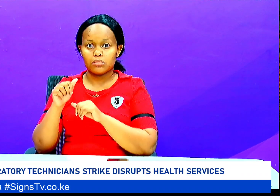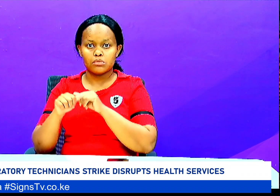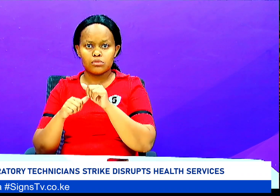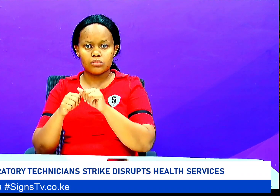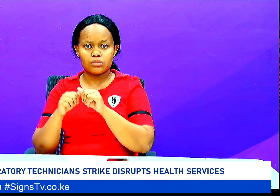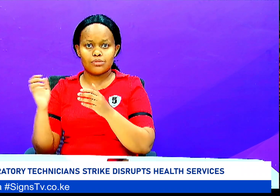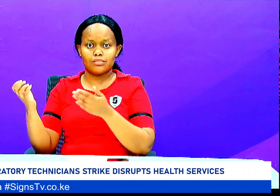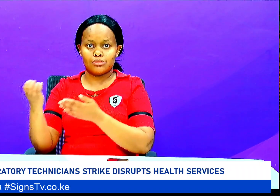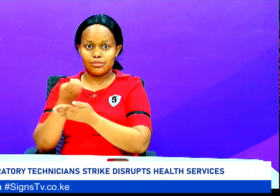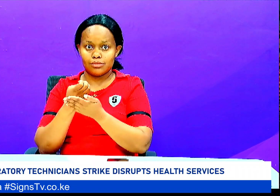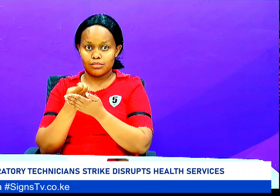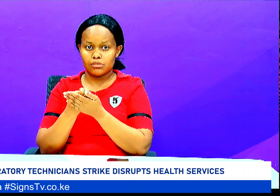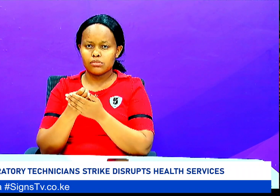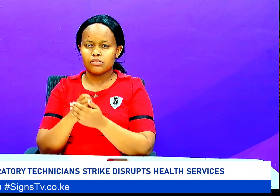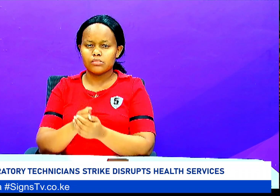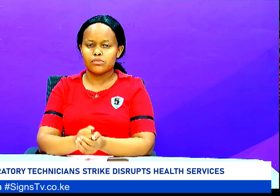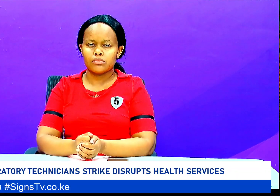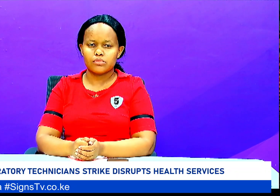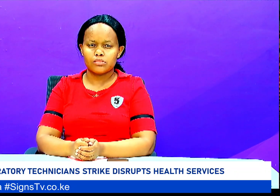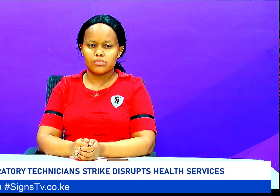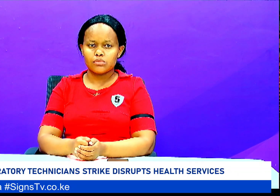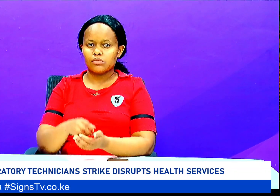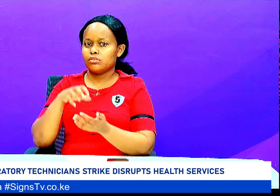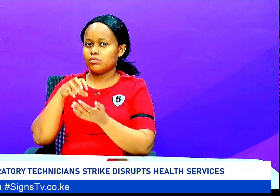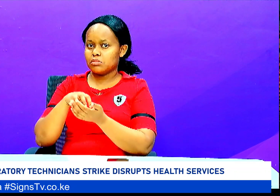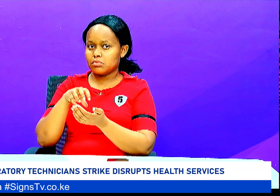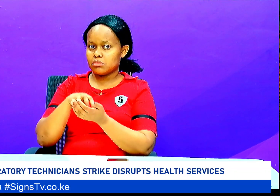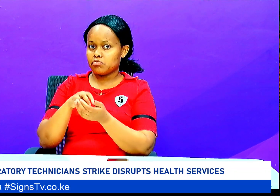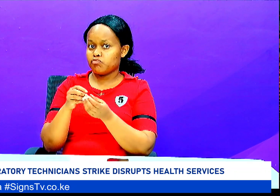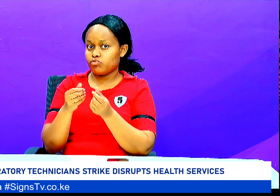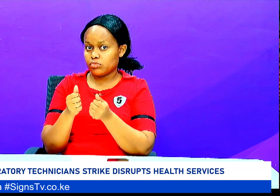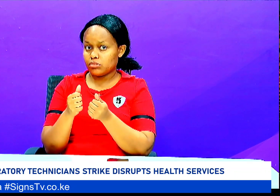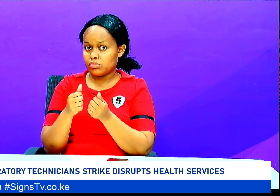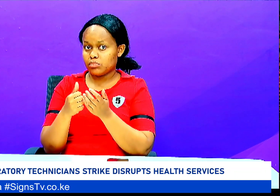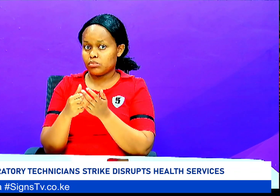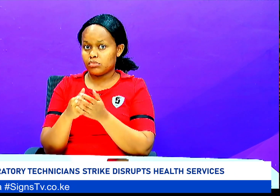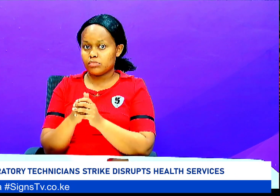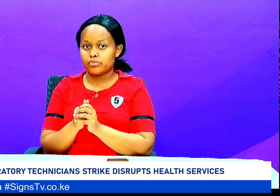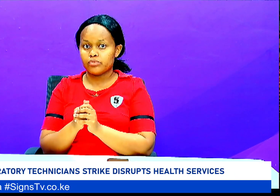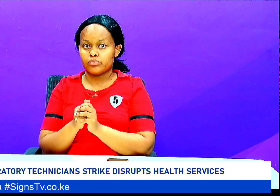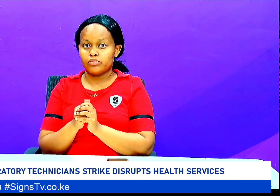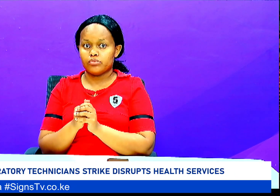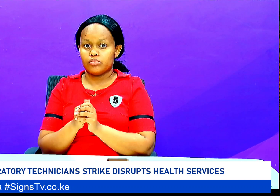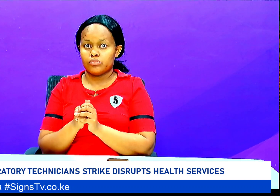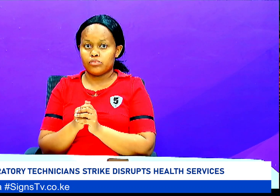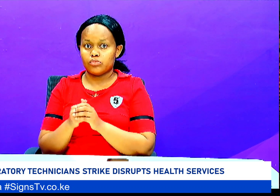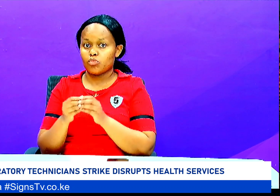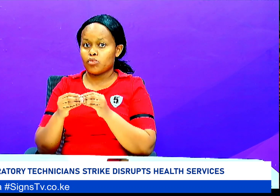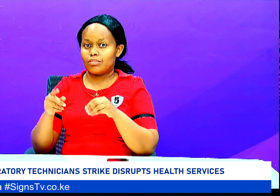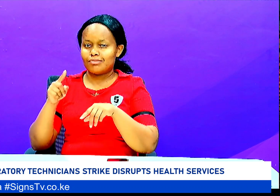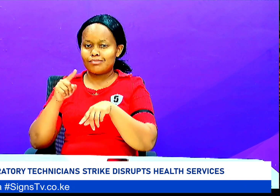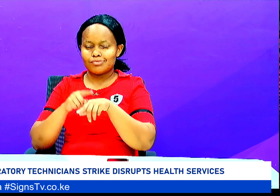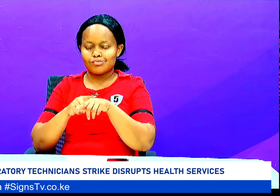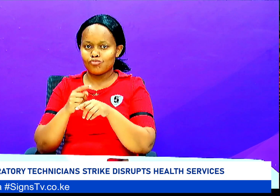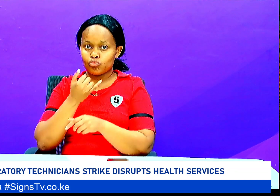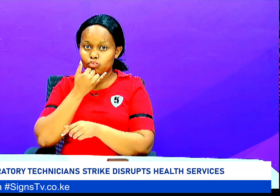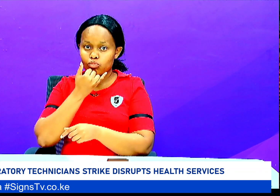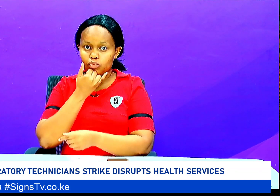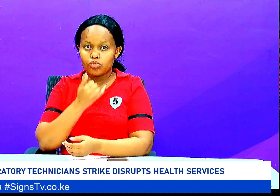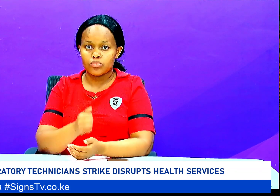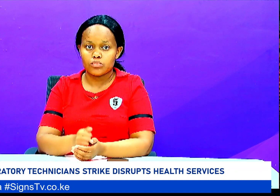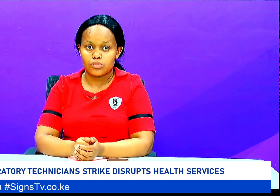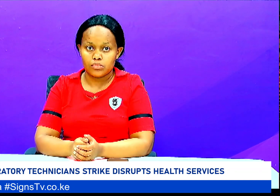They are demanding better terms of service, including structured performance appraisals,